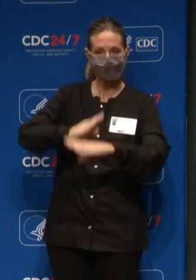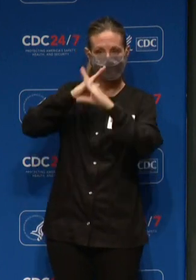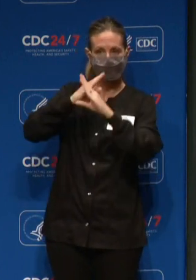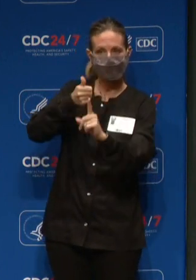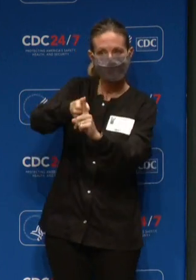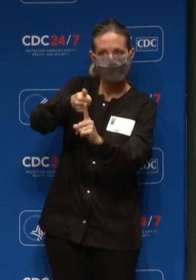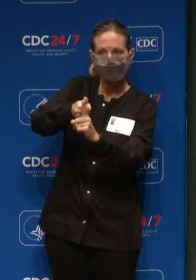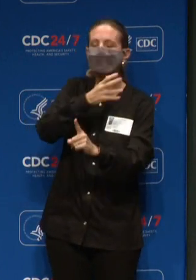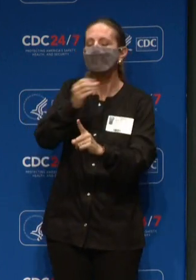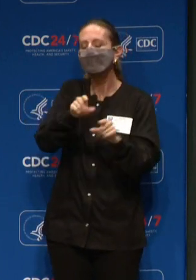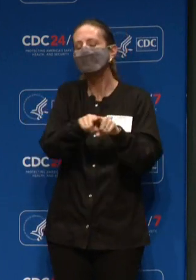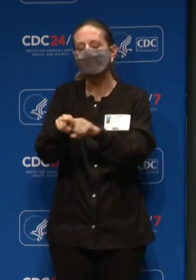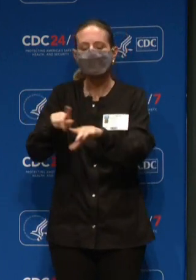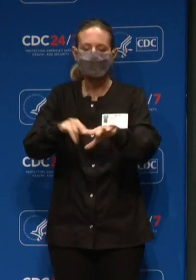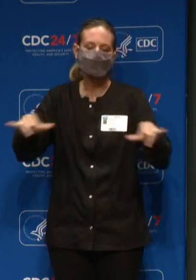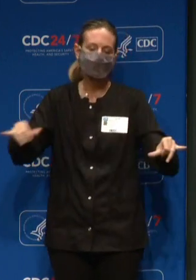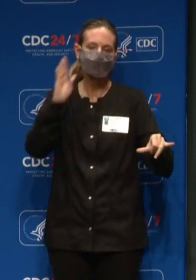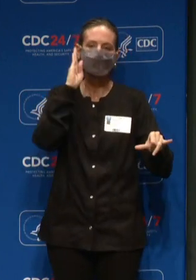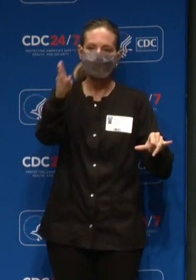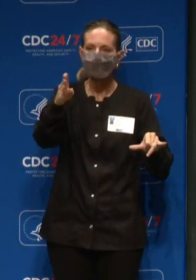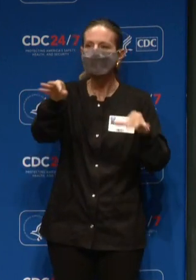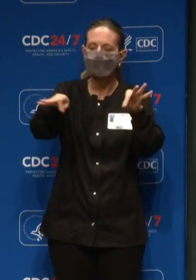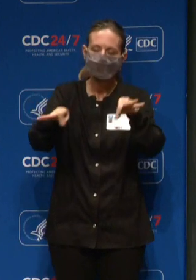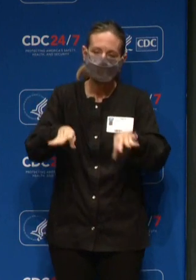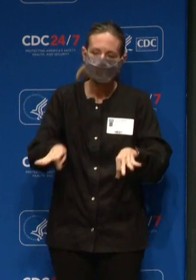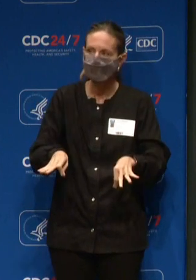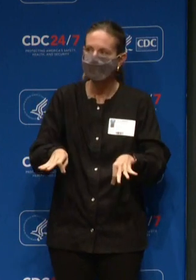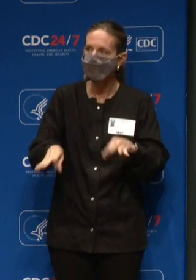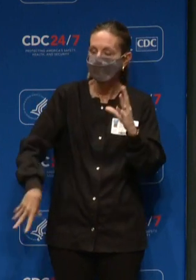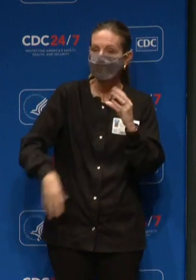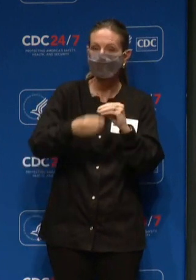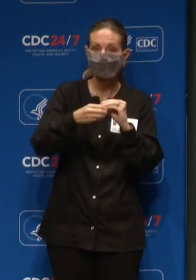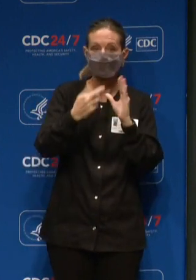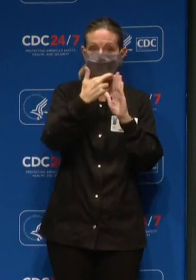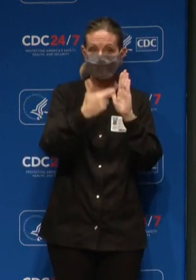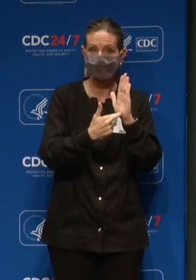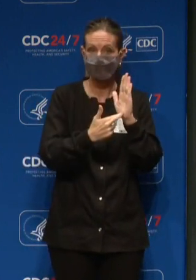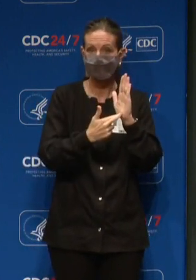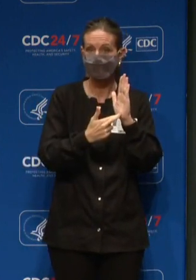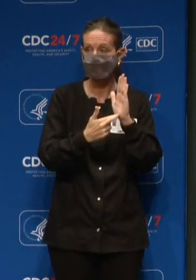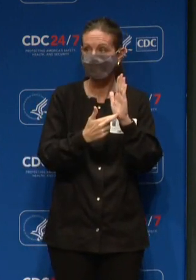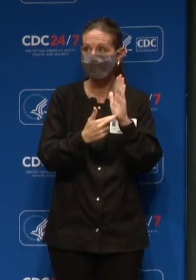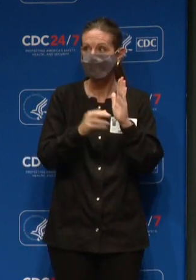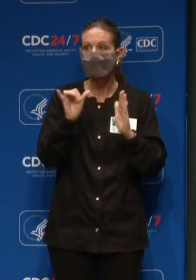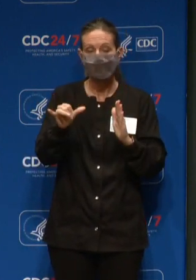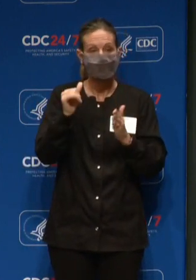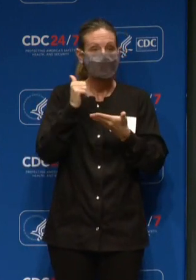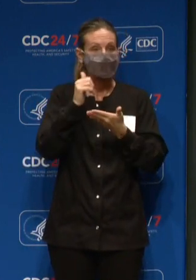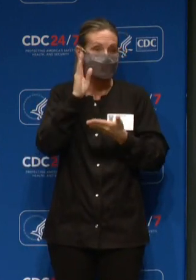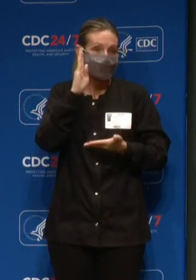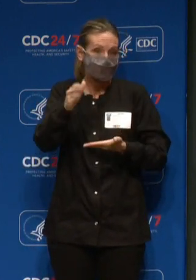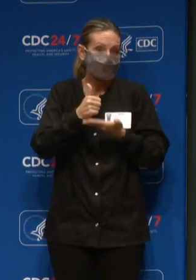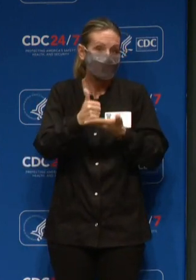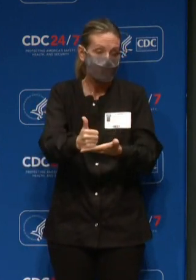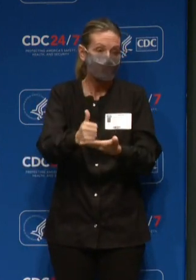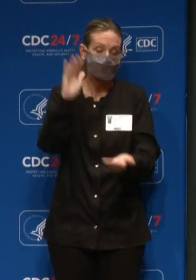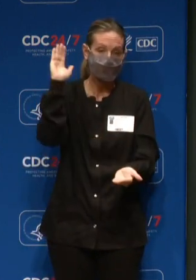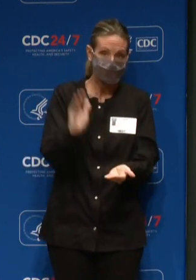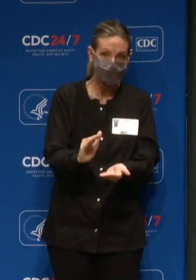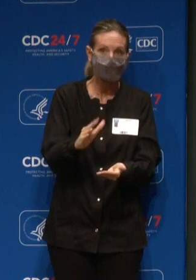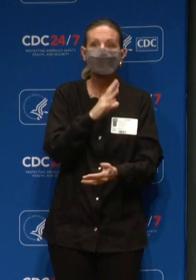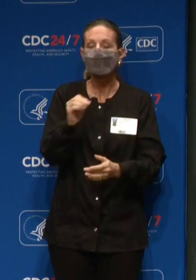spend a few minutes talking about an additional tool we'll likely have very soon, the COVID-19